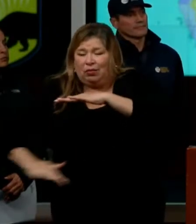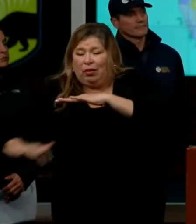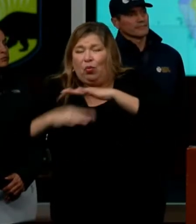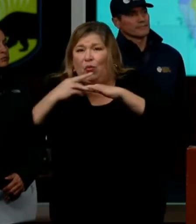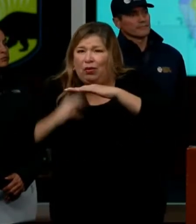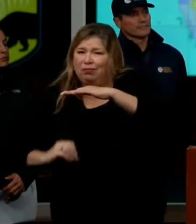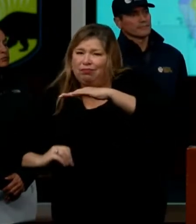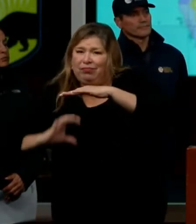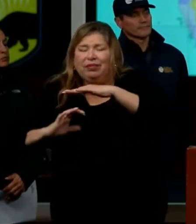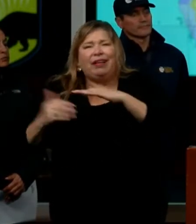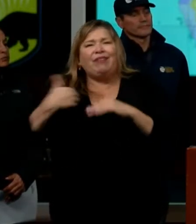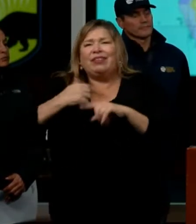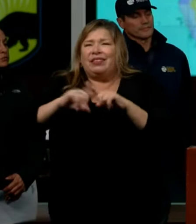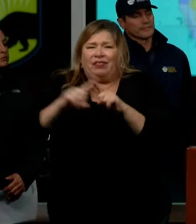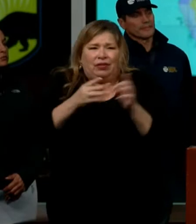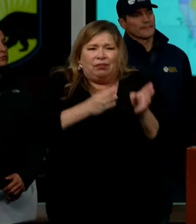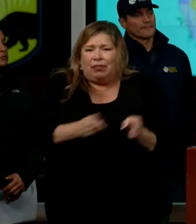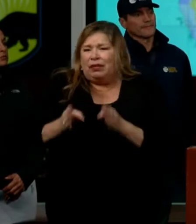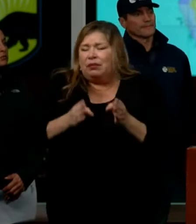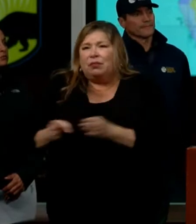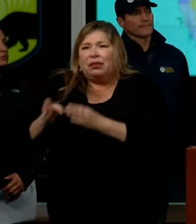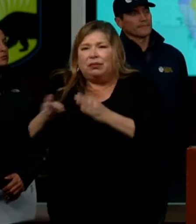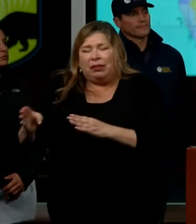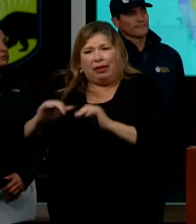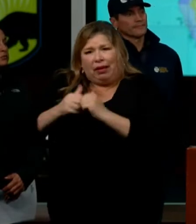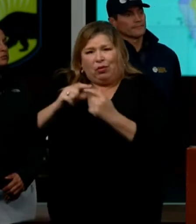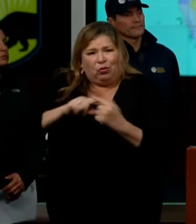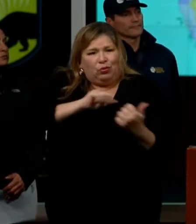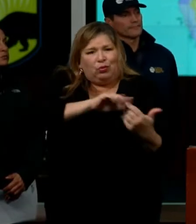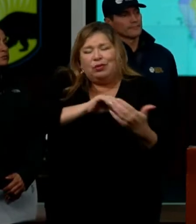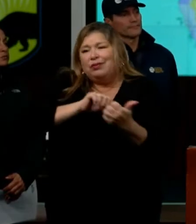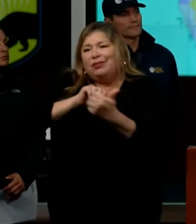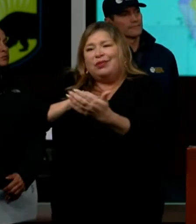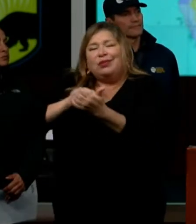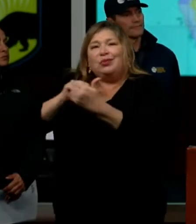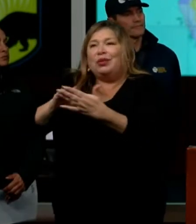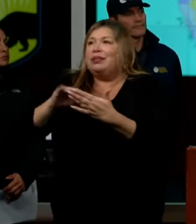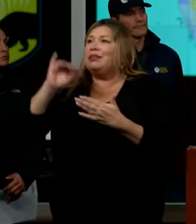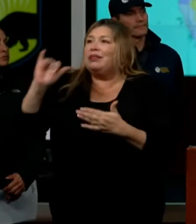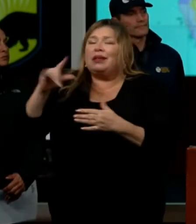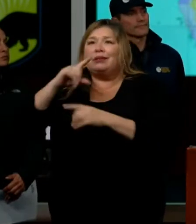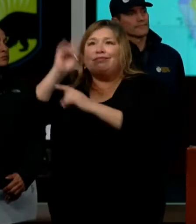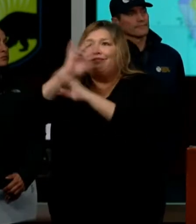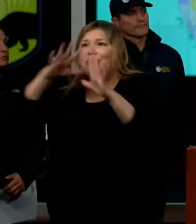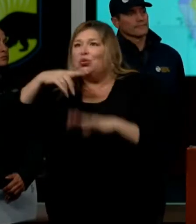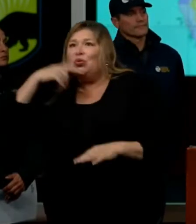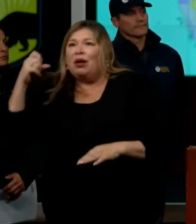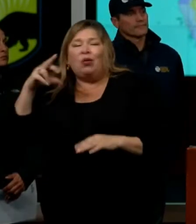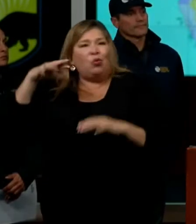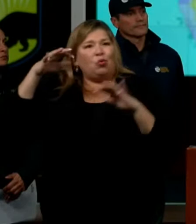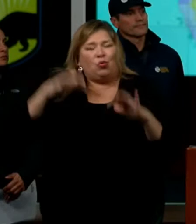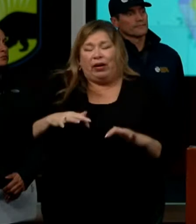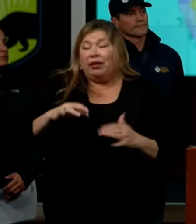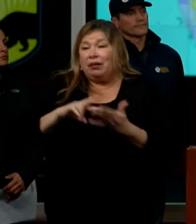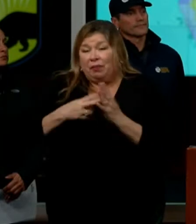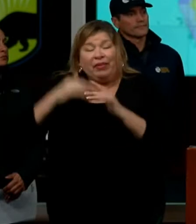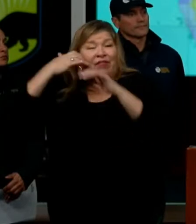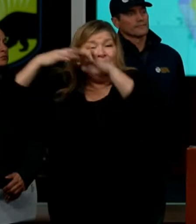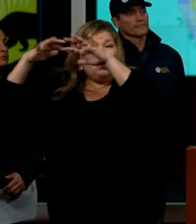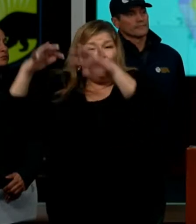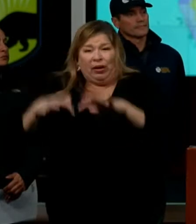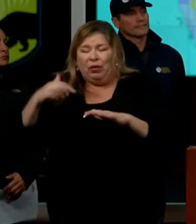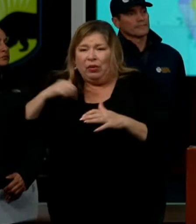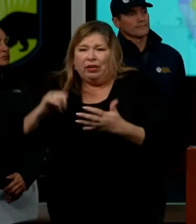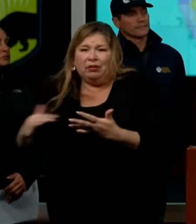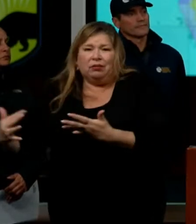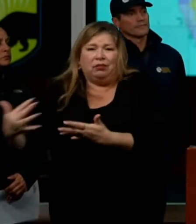specific to strategies as it relates to dealing with these extremes and capturing more of the flood flow